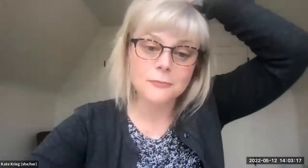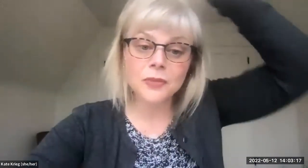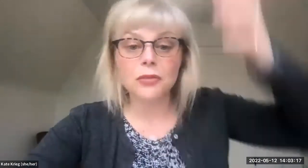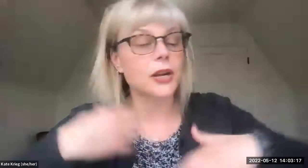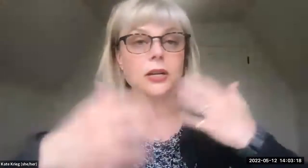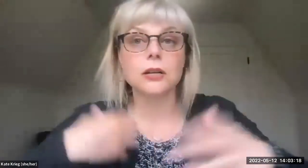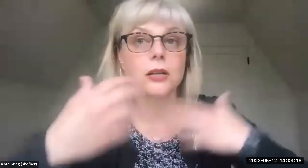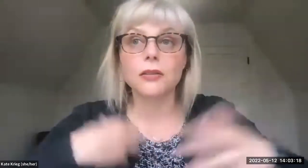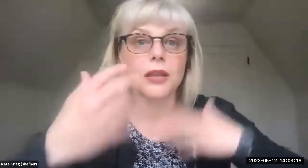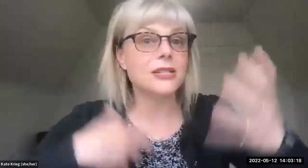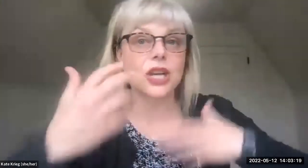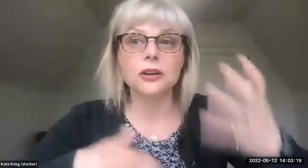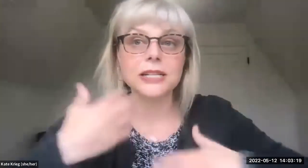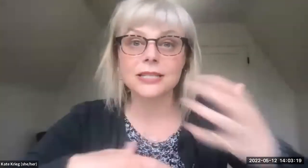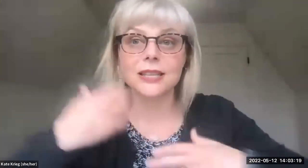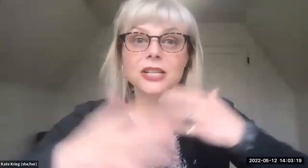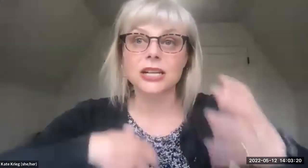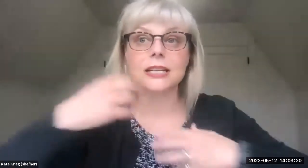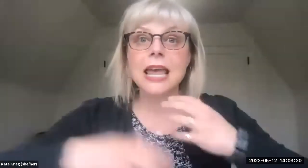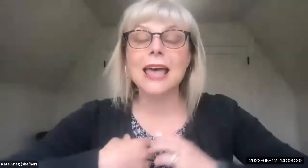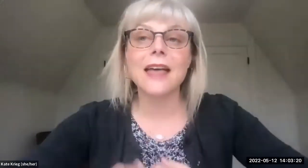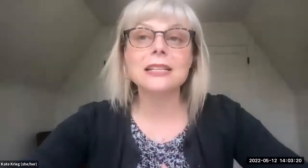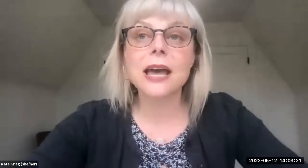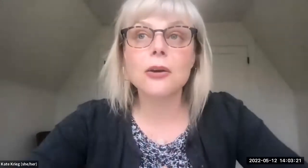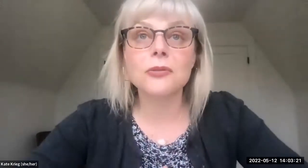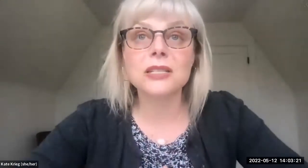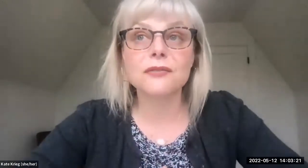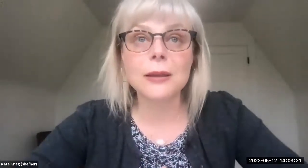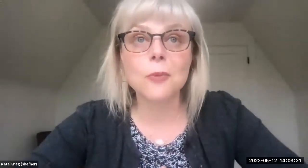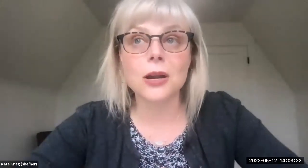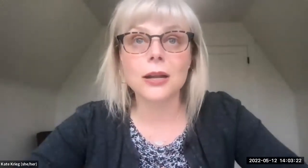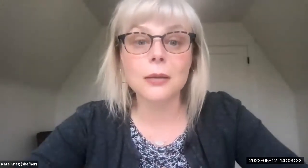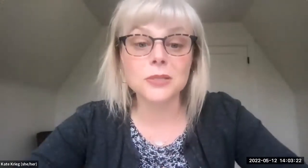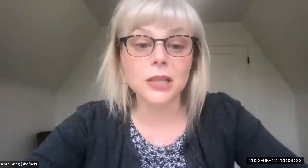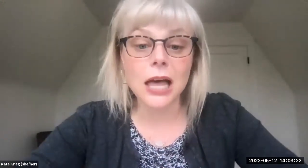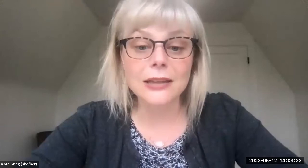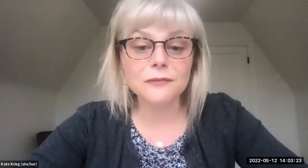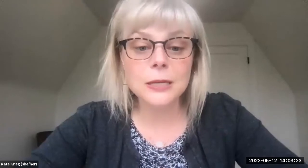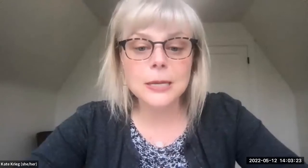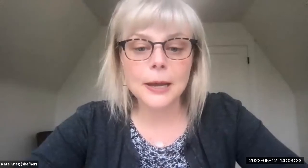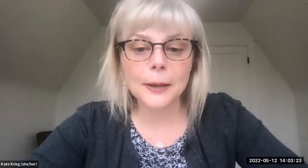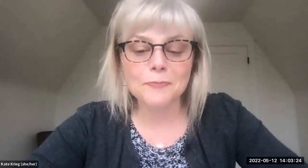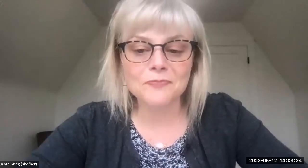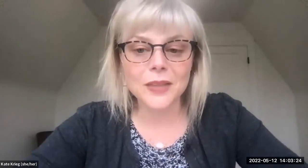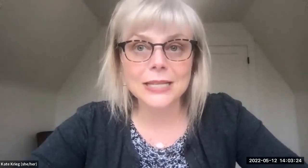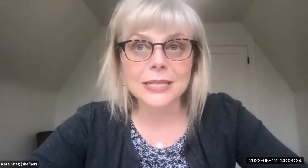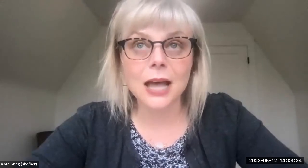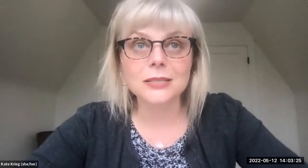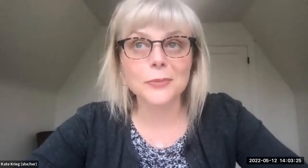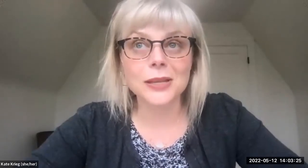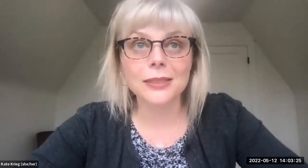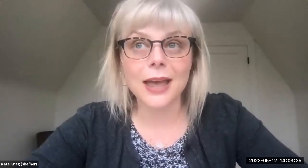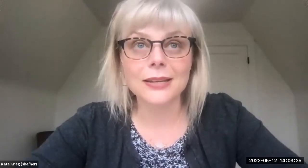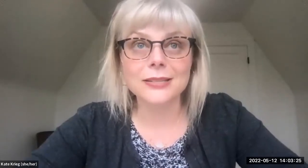seen, it generates discussion. And that's how this framework comes alive. It's